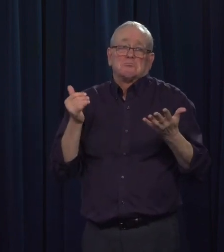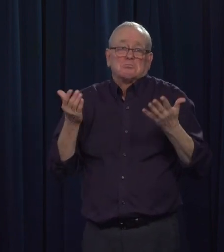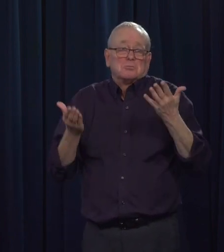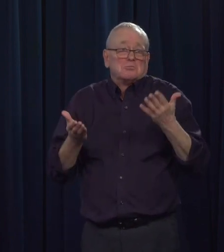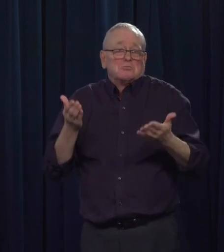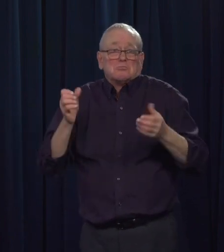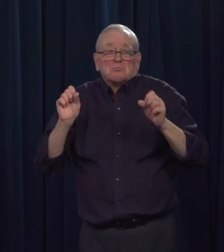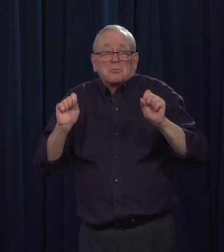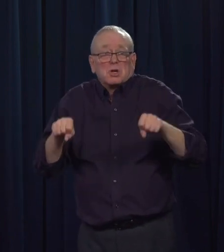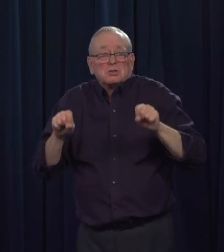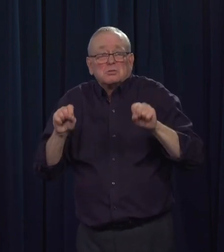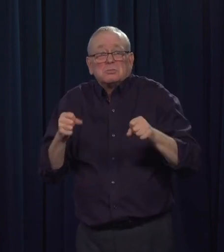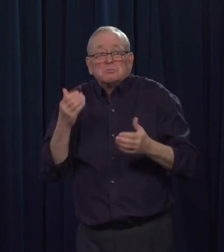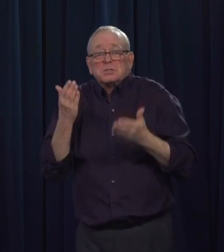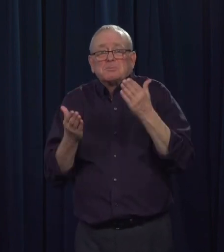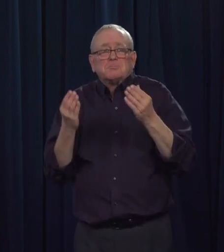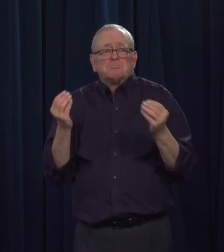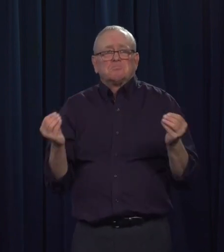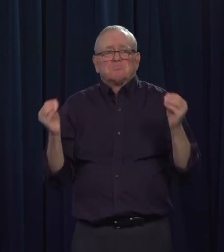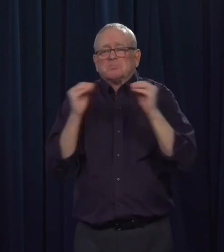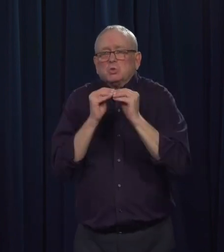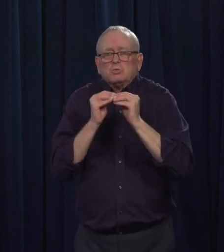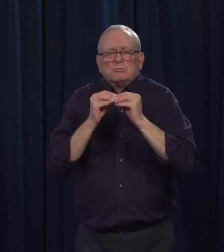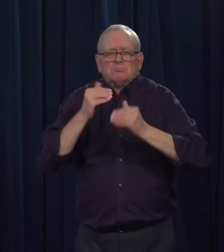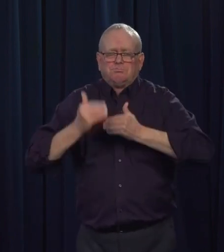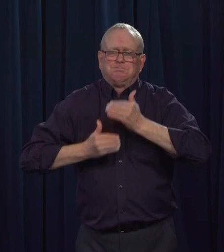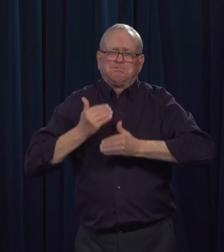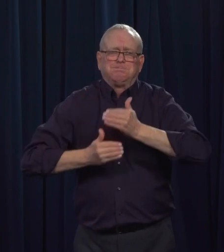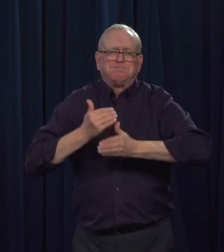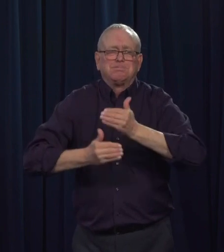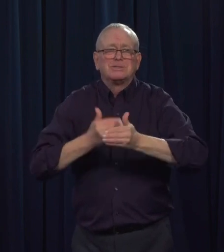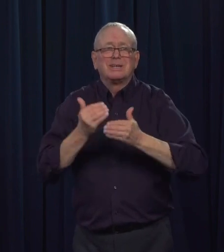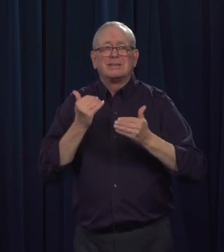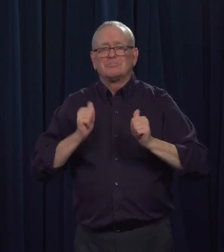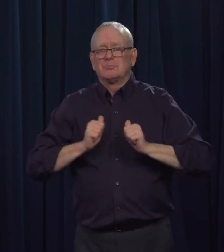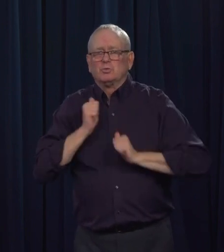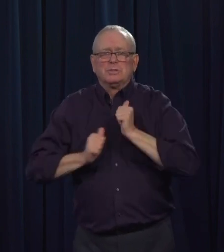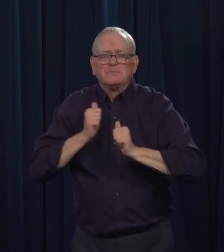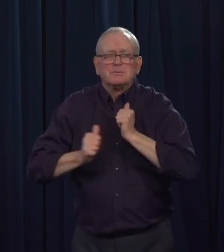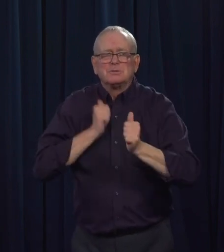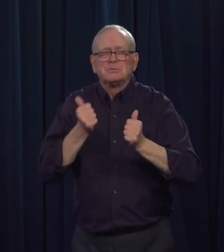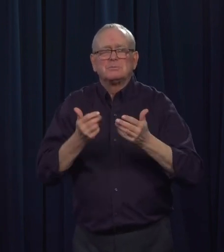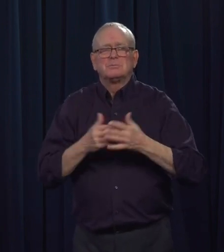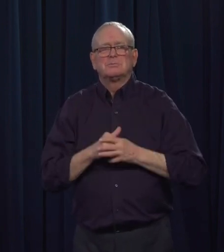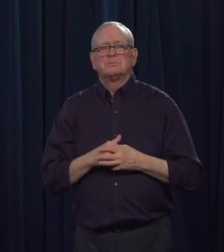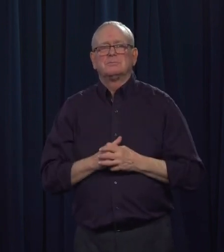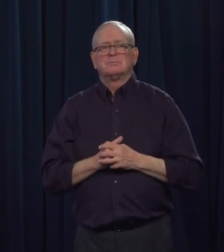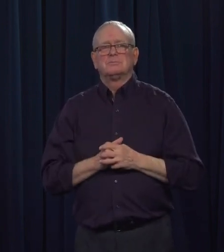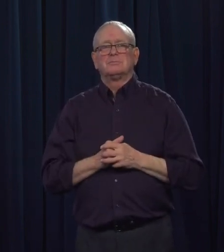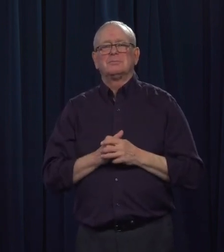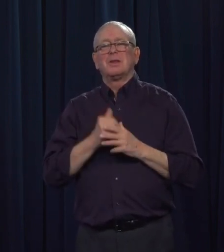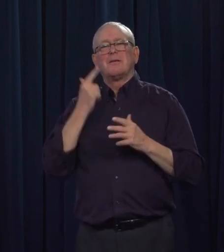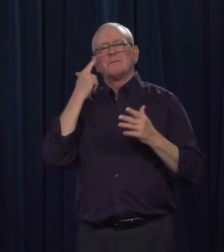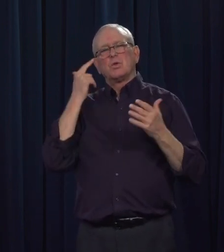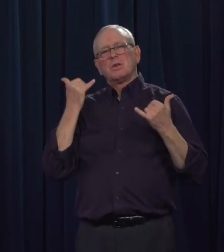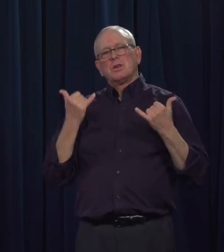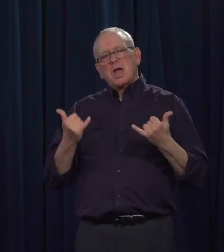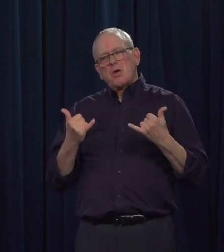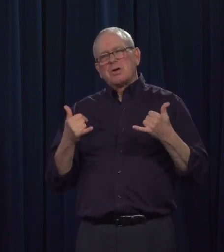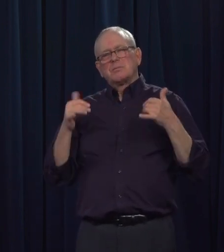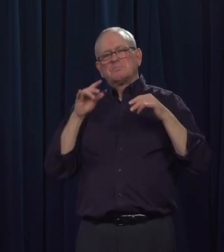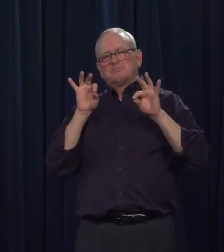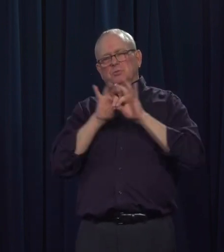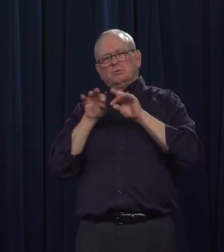measures. Whatever we put in place, we will need to sustain for a period of time because the measures we're putting in place don't make the virus